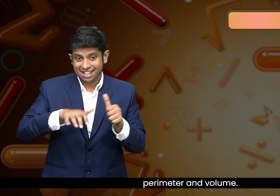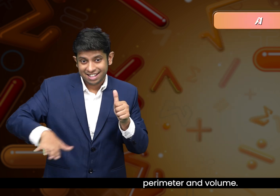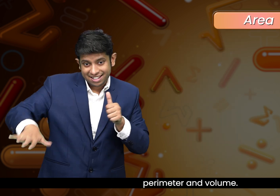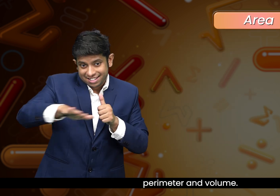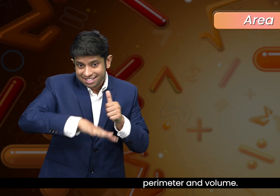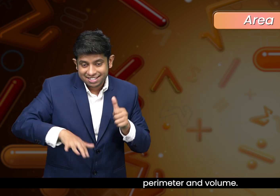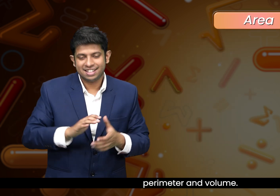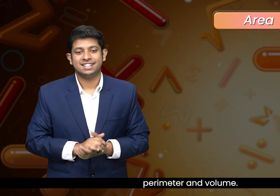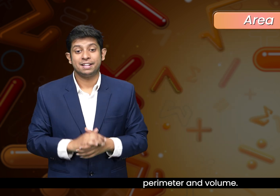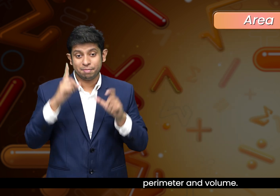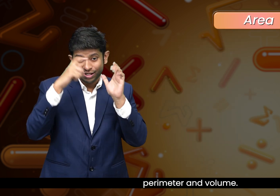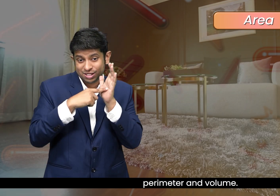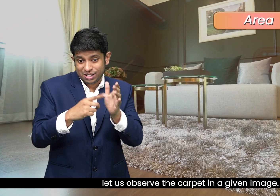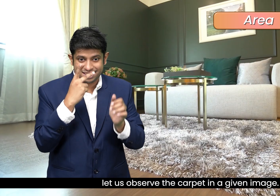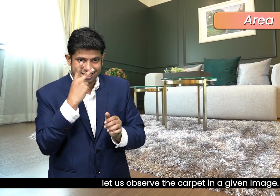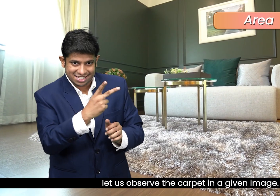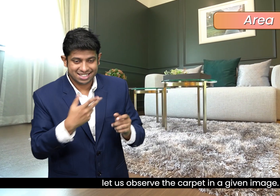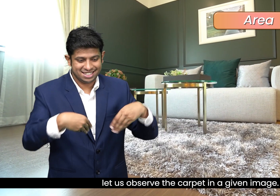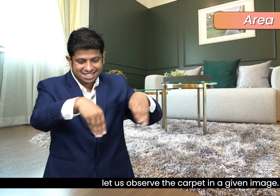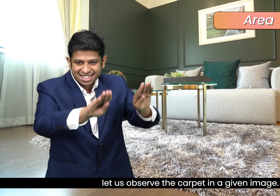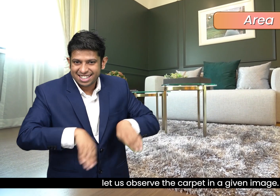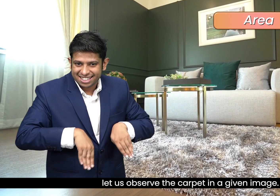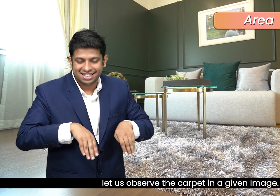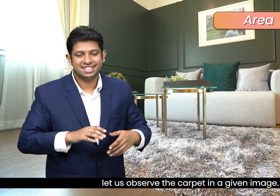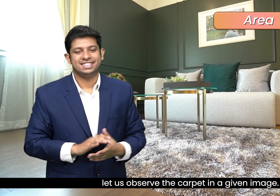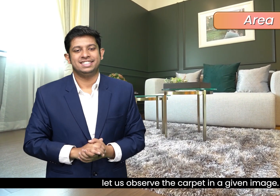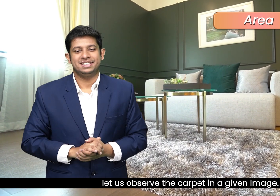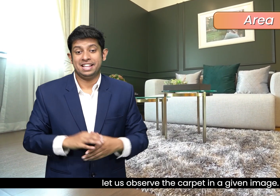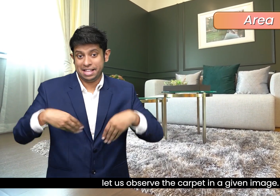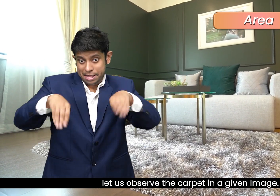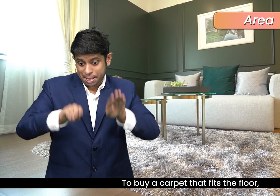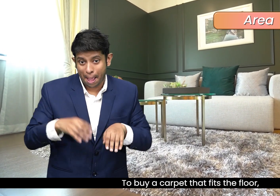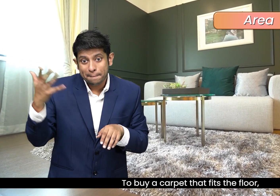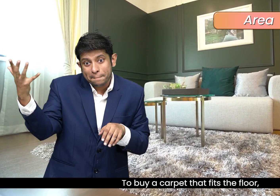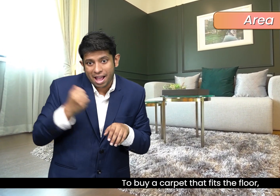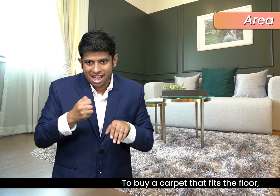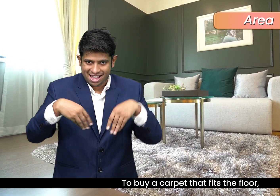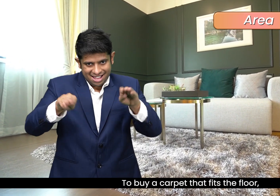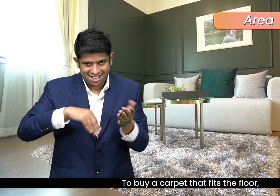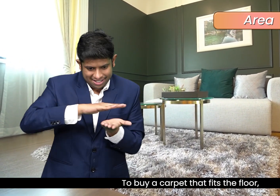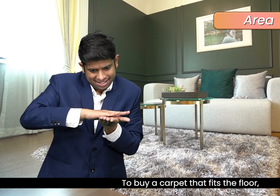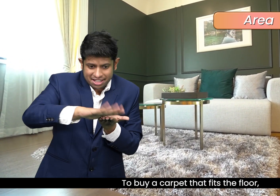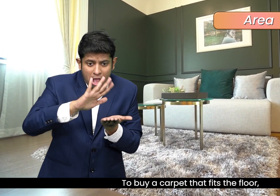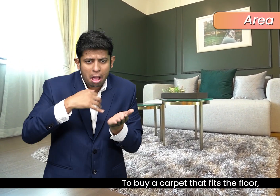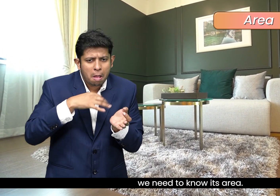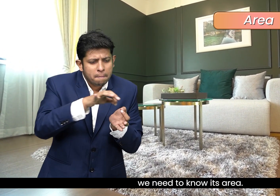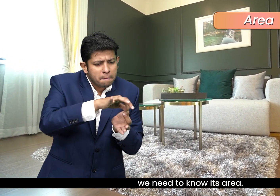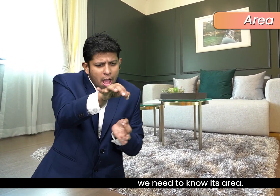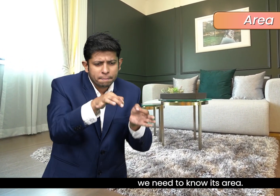Area. Let us observe the carpet in the given image. To buy a carpet that fits the floor, we need to know